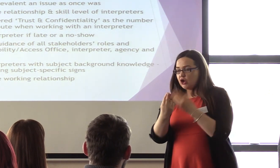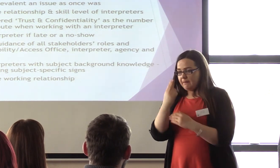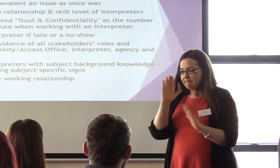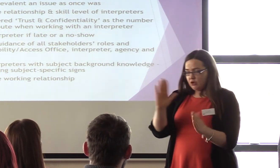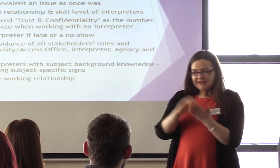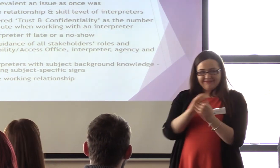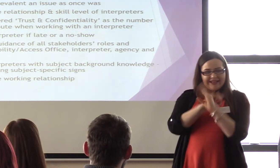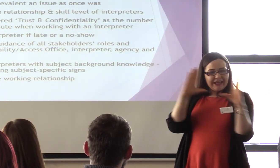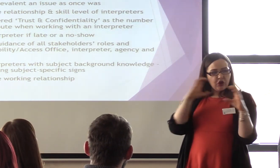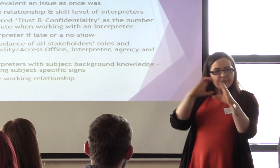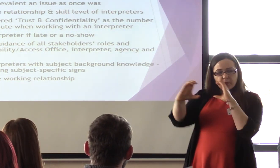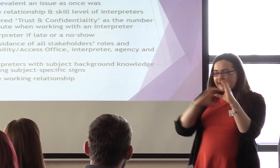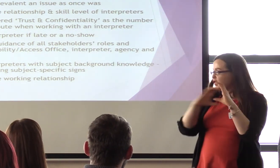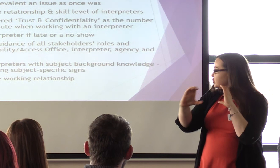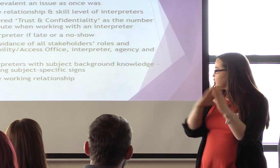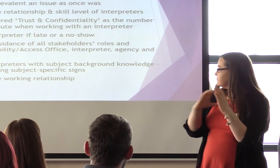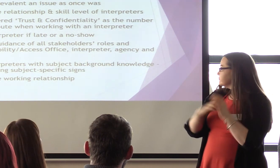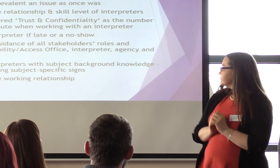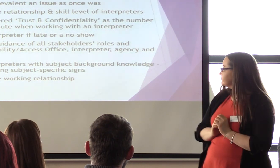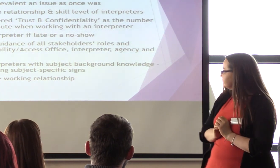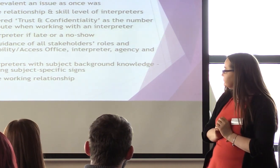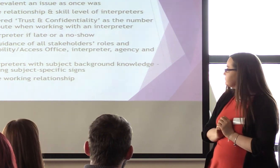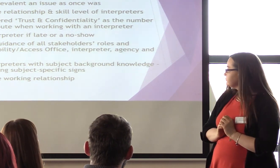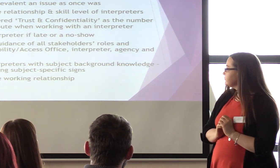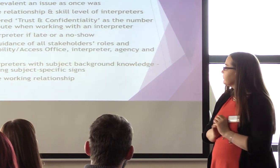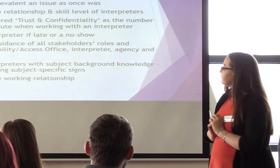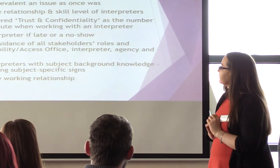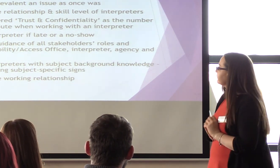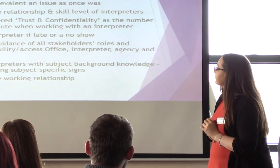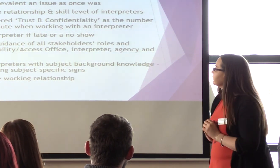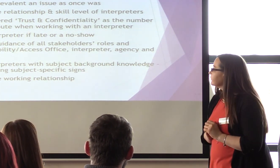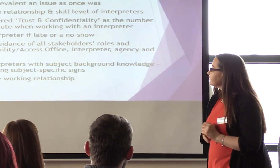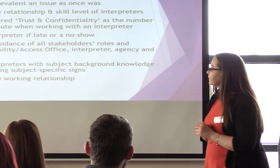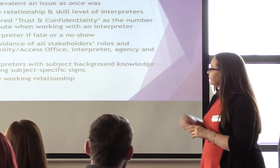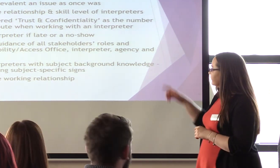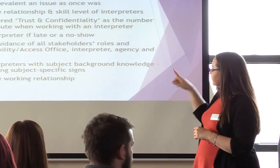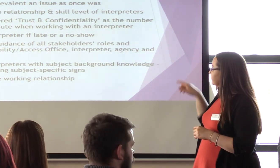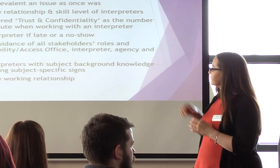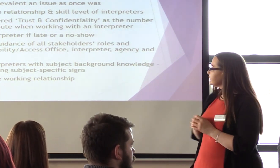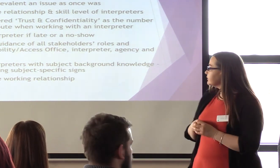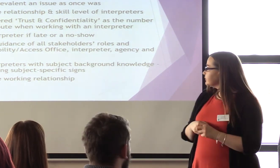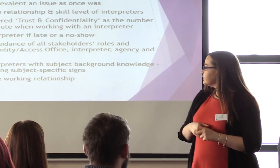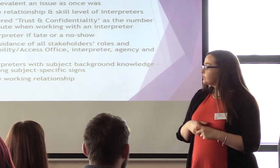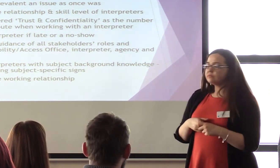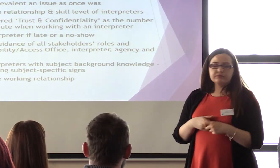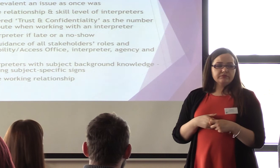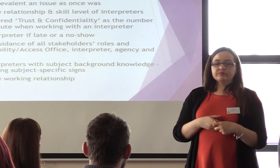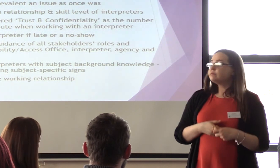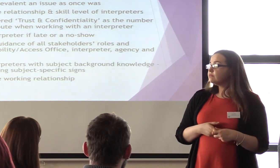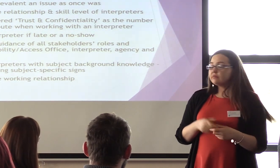It's imperative that the interpreter communicates clearly with the deaf student if there is going to be a difficulty with them attending.